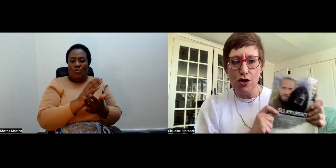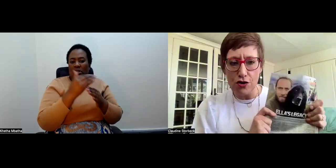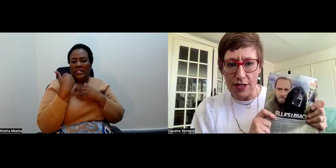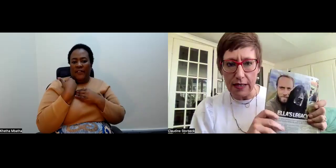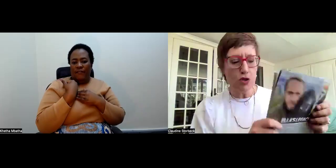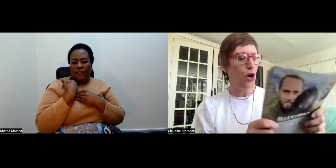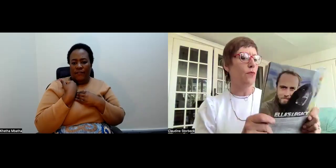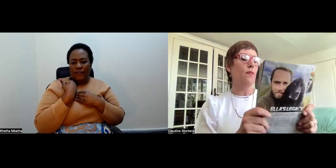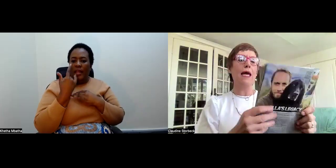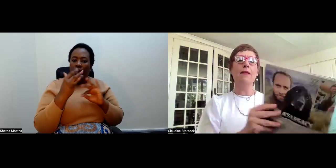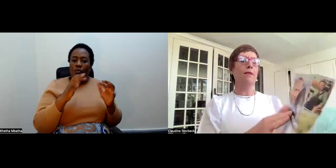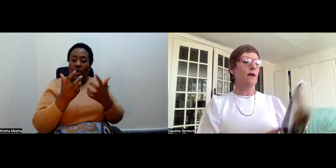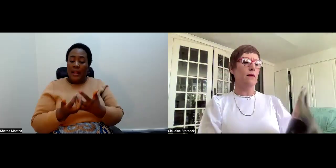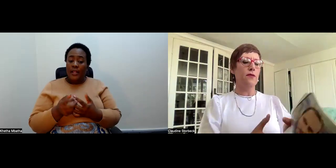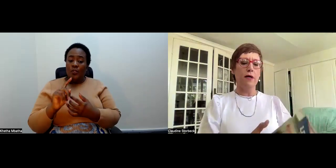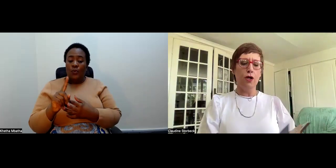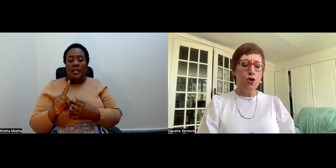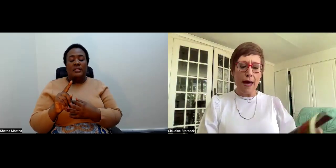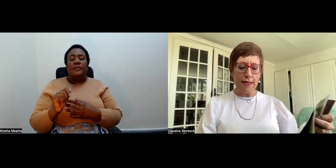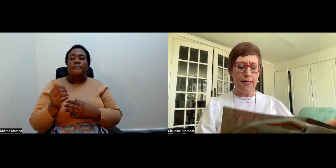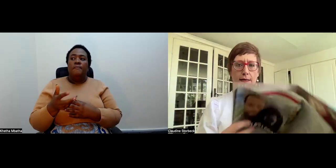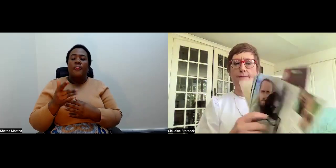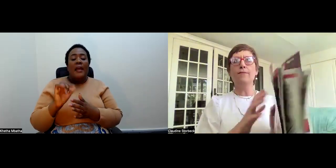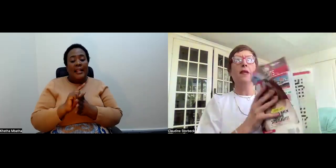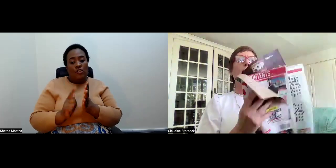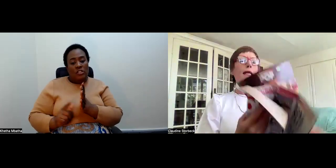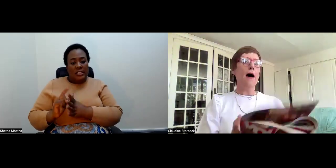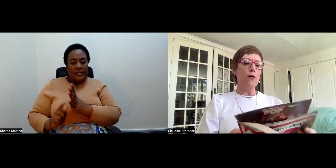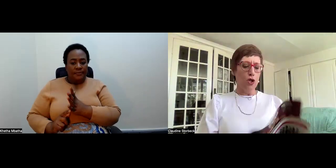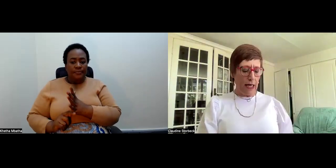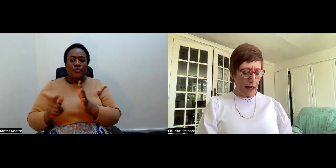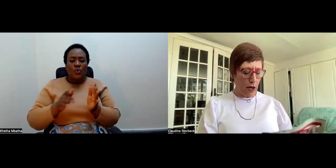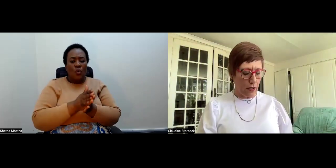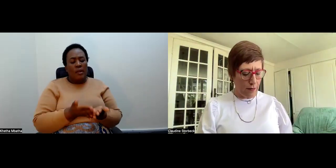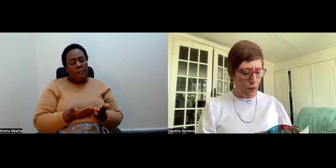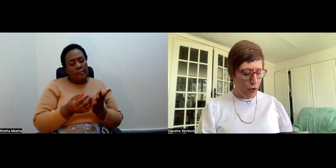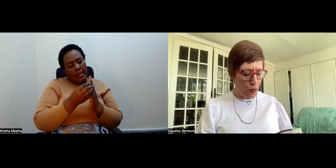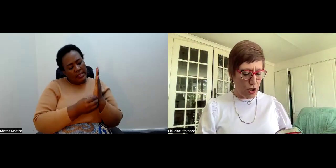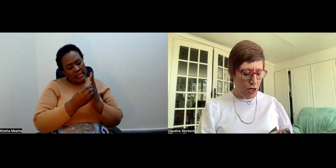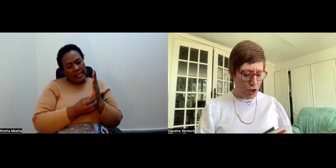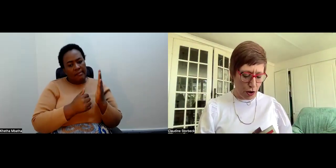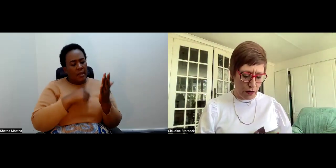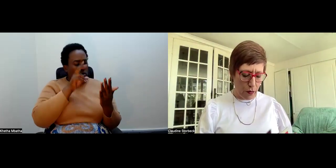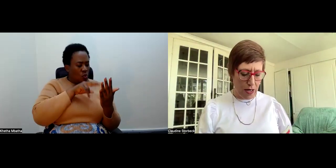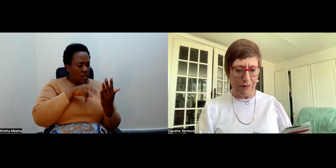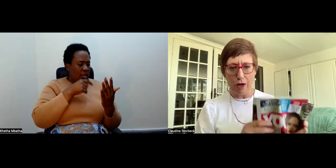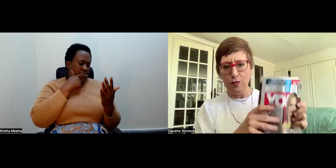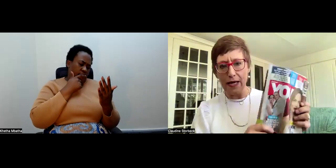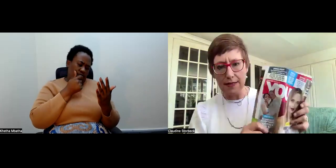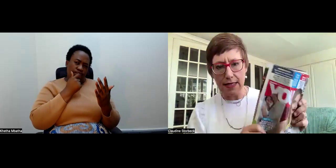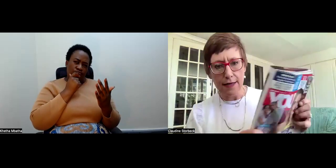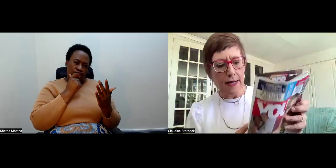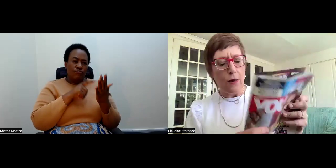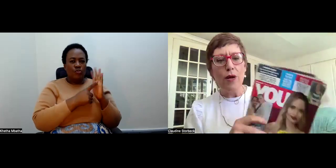we link it to literacy. So in the U magazine, now I was looking at it going, oh my word, what should I show everyone, the